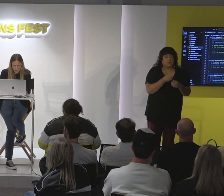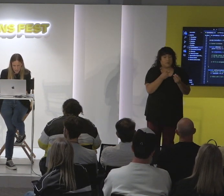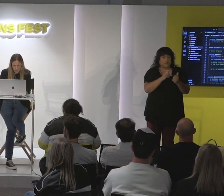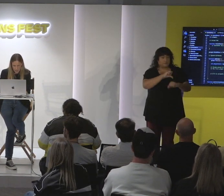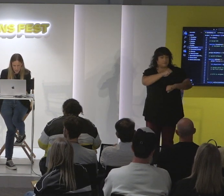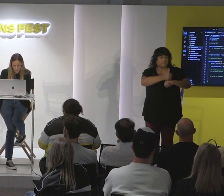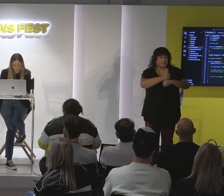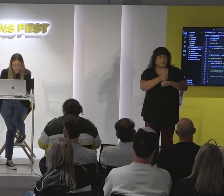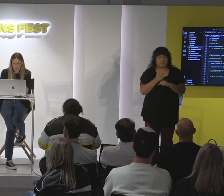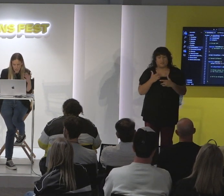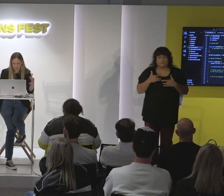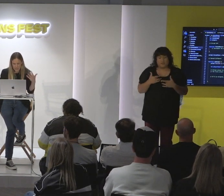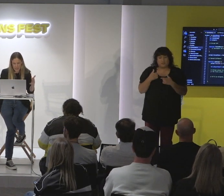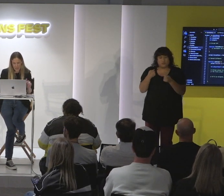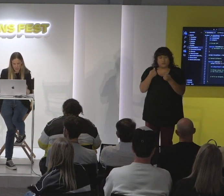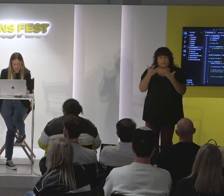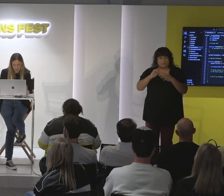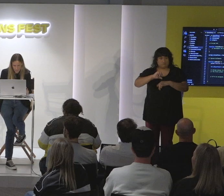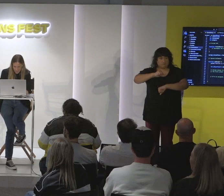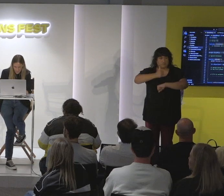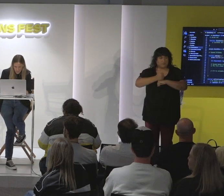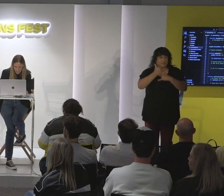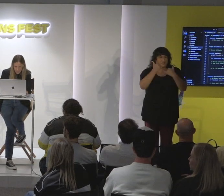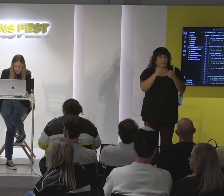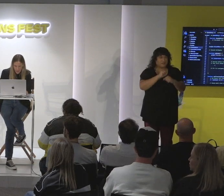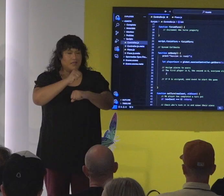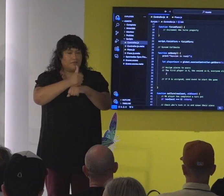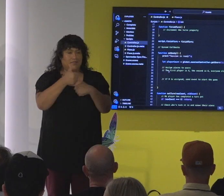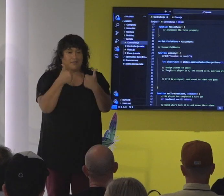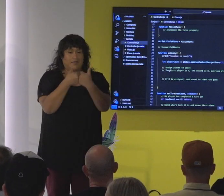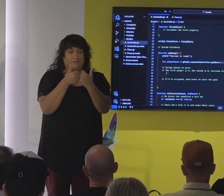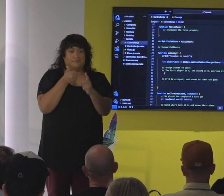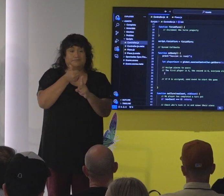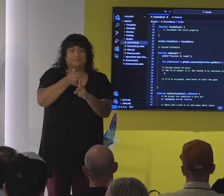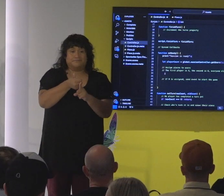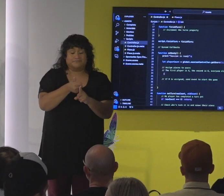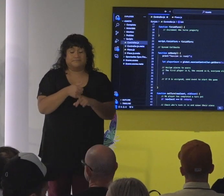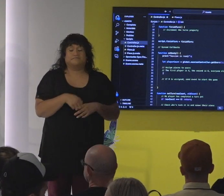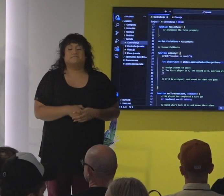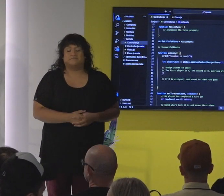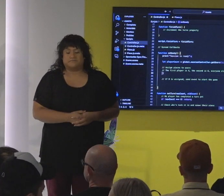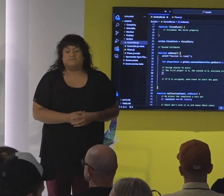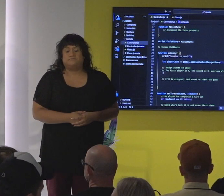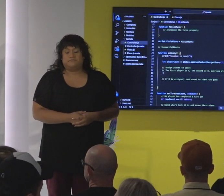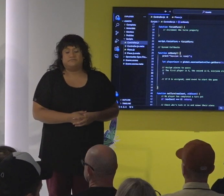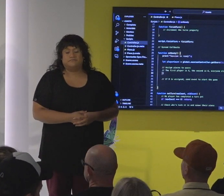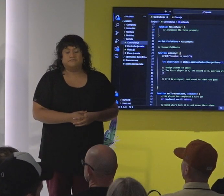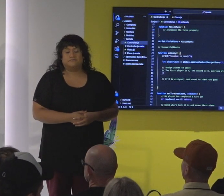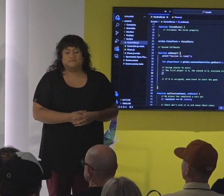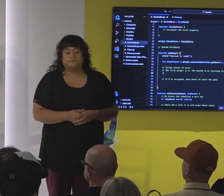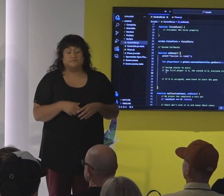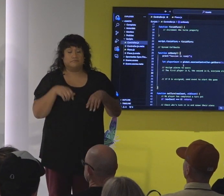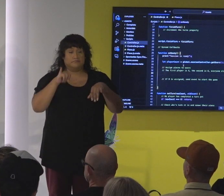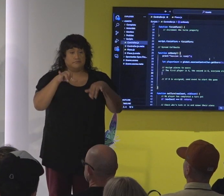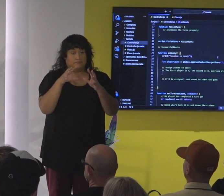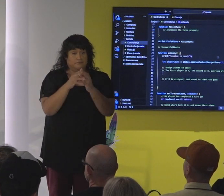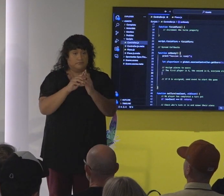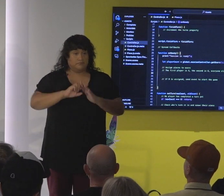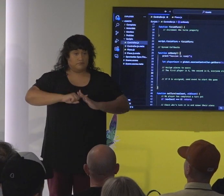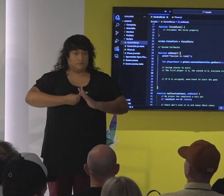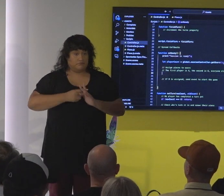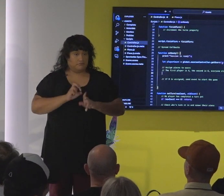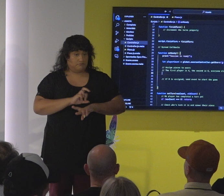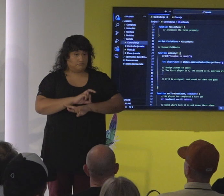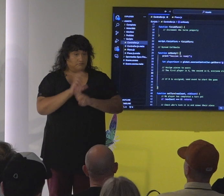ready. Let's start setting up the game. So once the session is ready, what we're doing